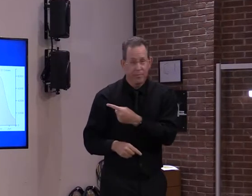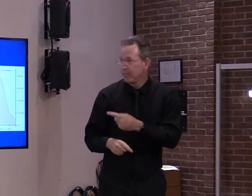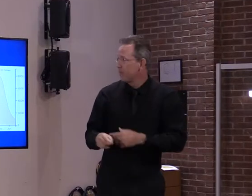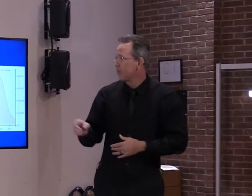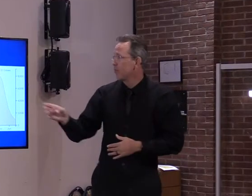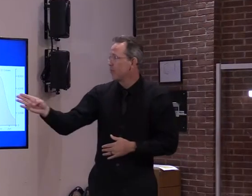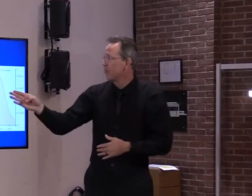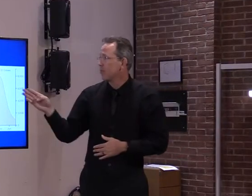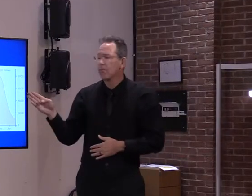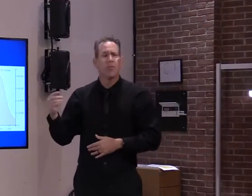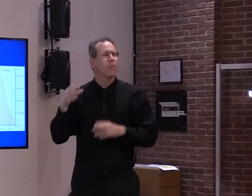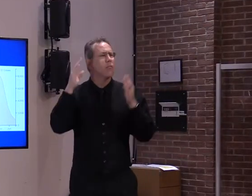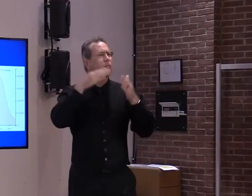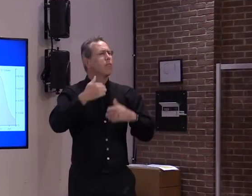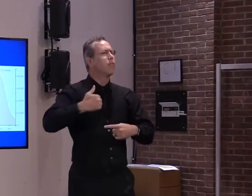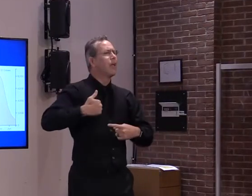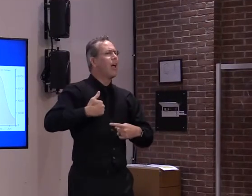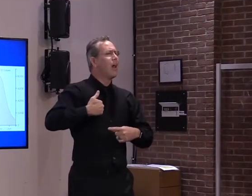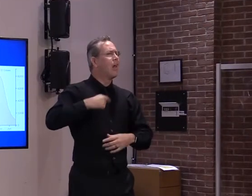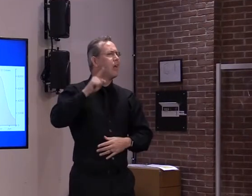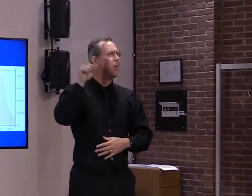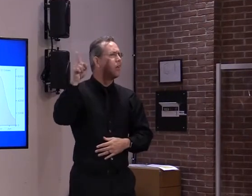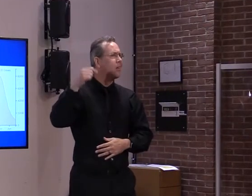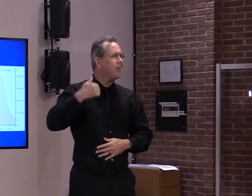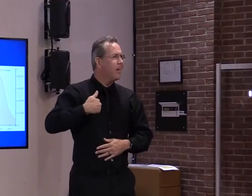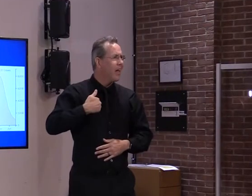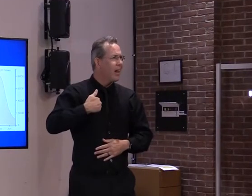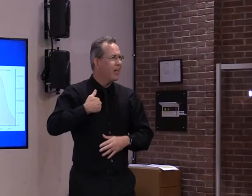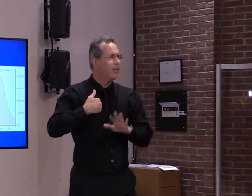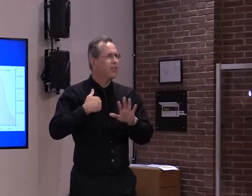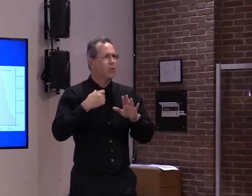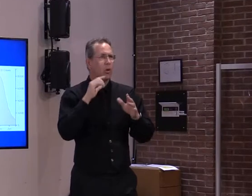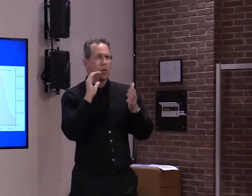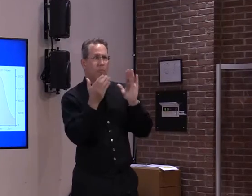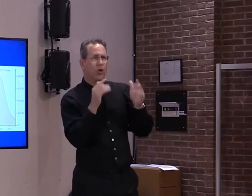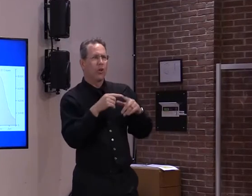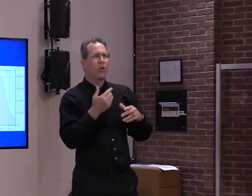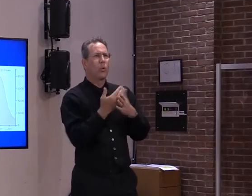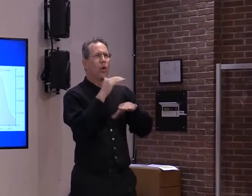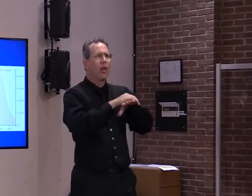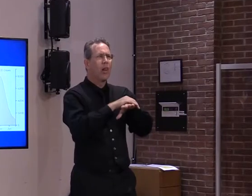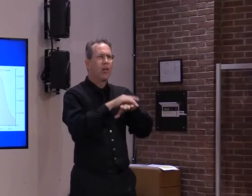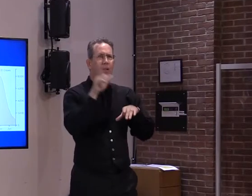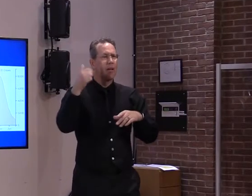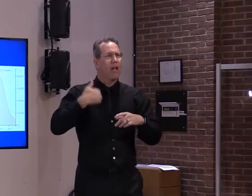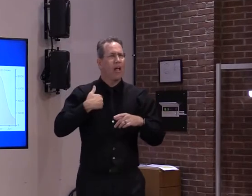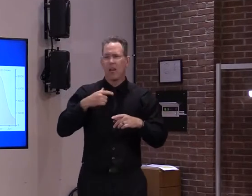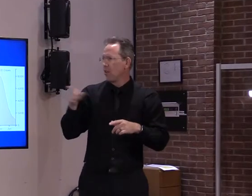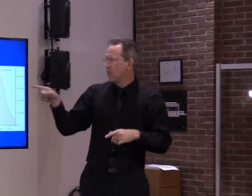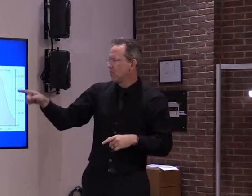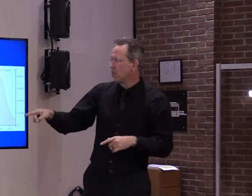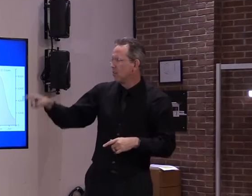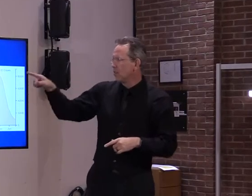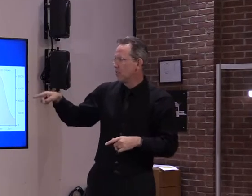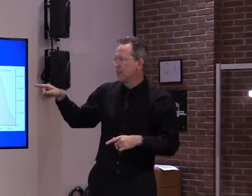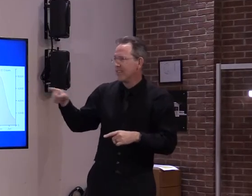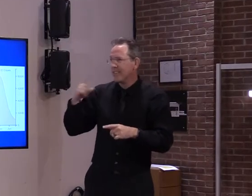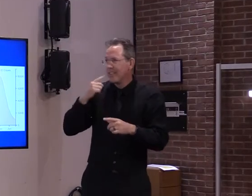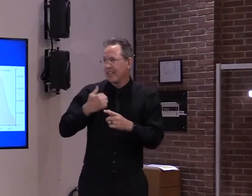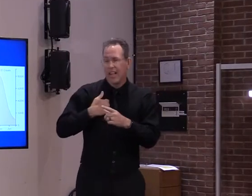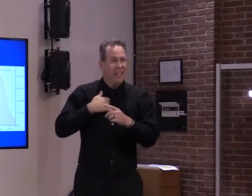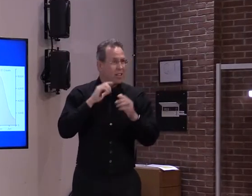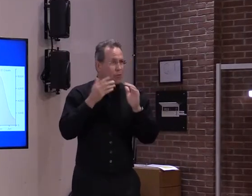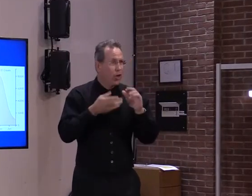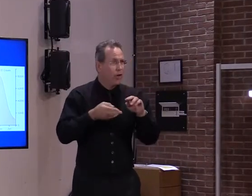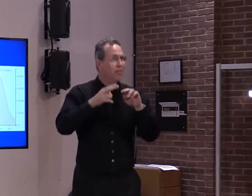top of the most vaccinated list per the CDC. And these improving trends have been experienced even though all 6 New England states